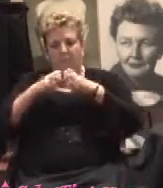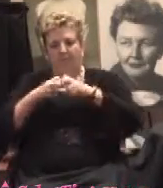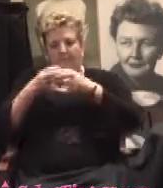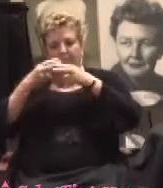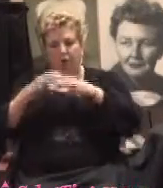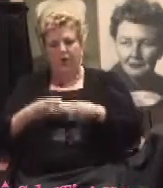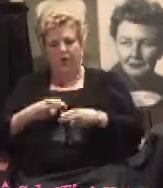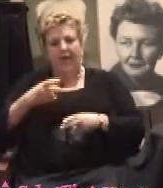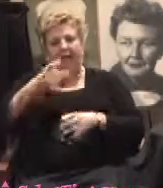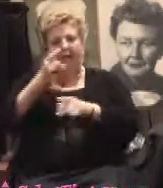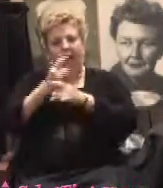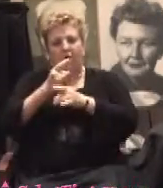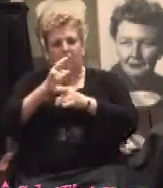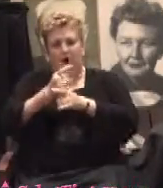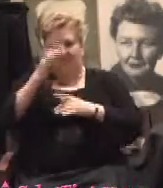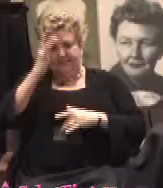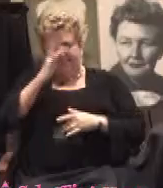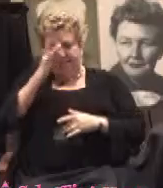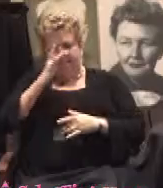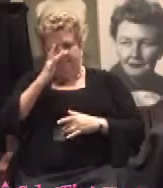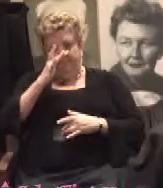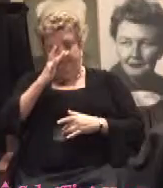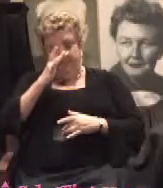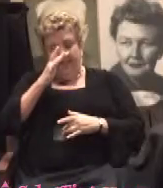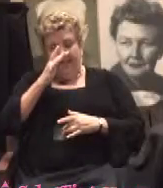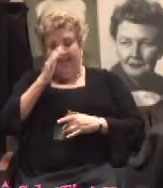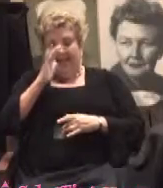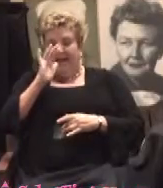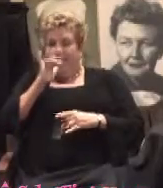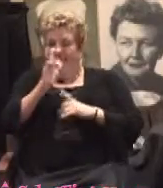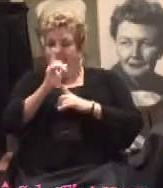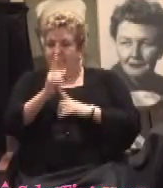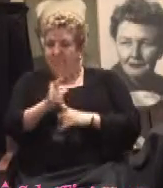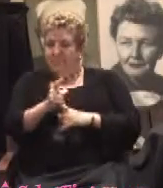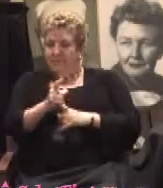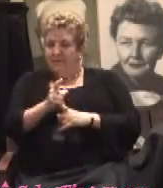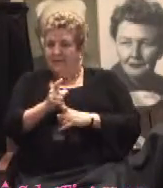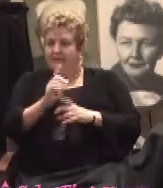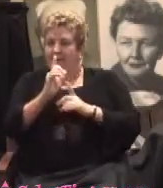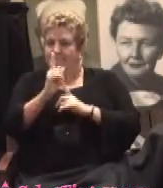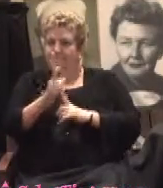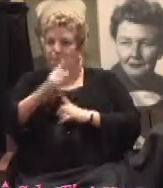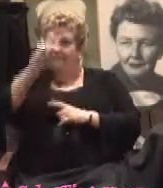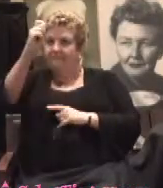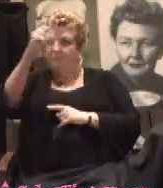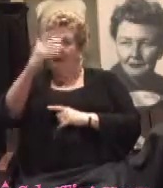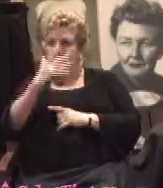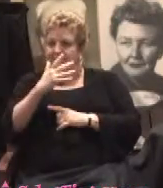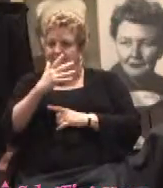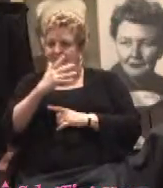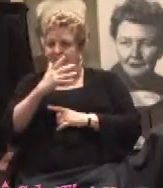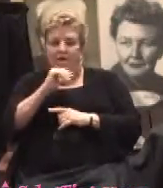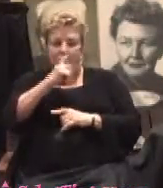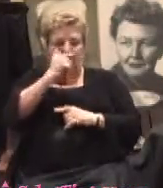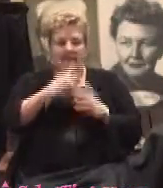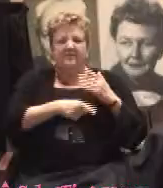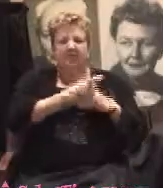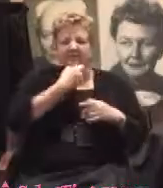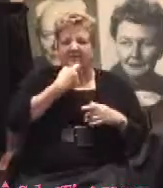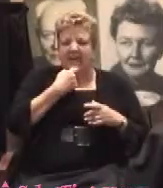Now, I look at this as a moment of grace in my life. I really do. Not because of what he said. People had said that to me before. Band managers. I was